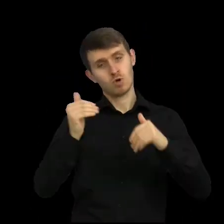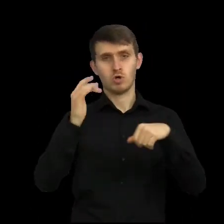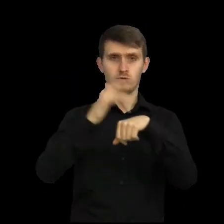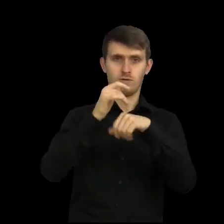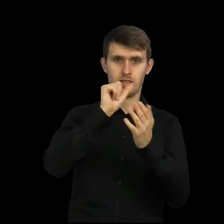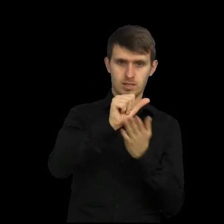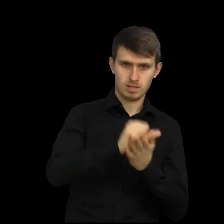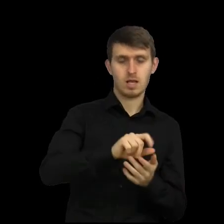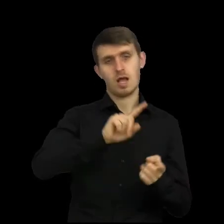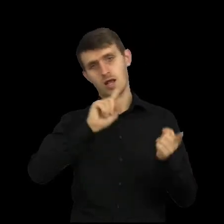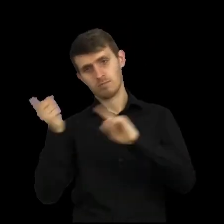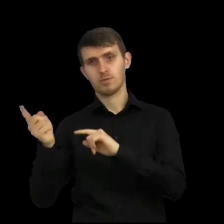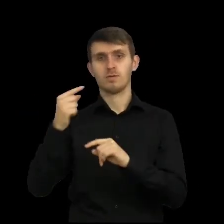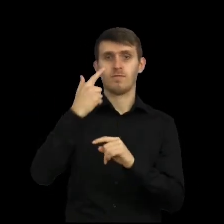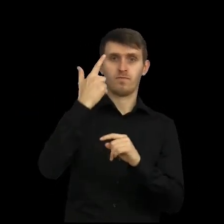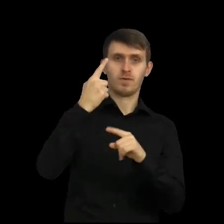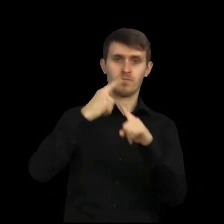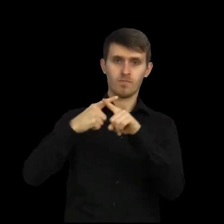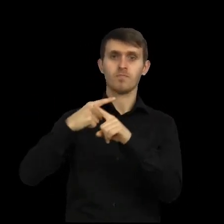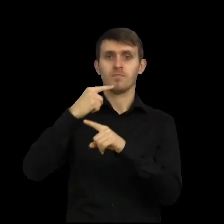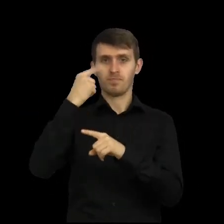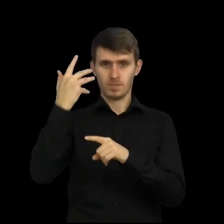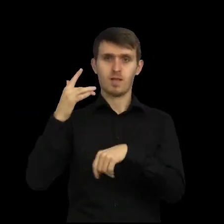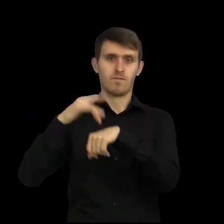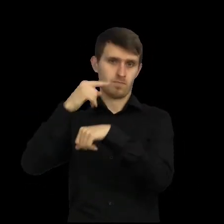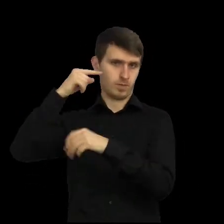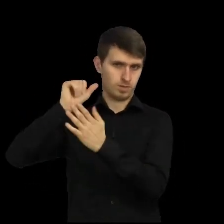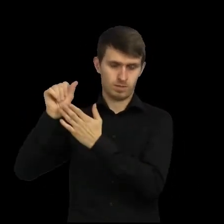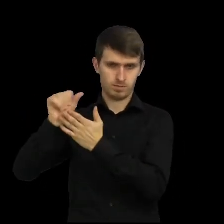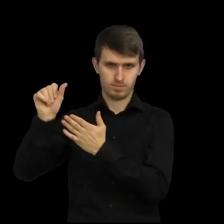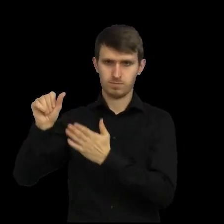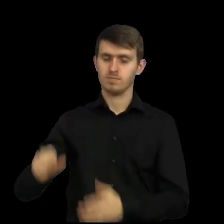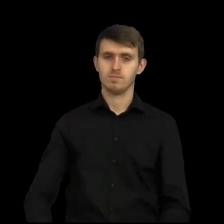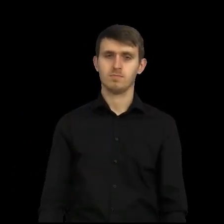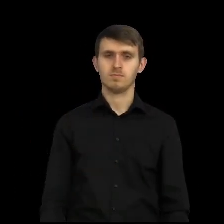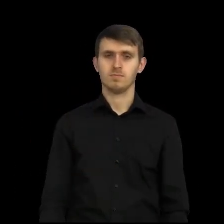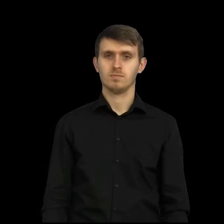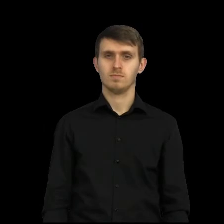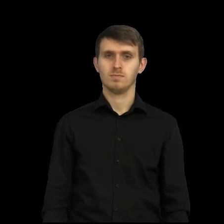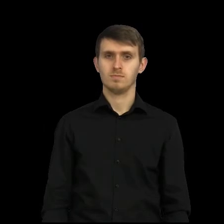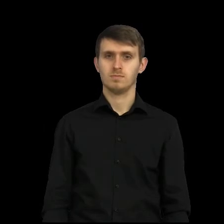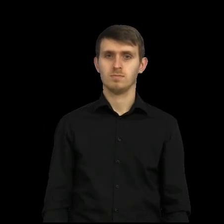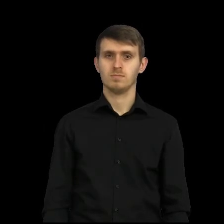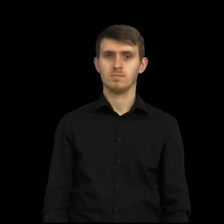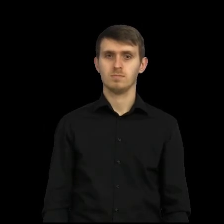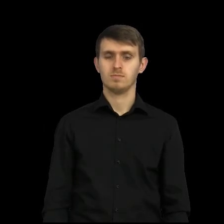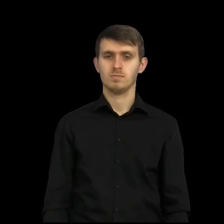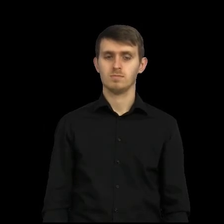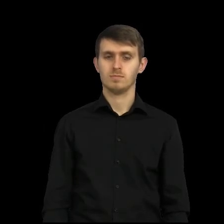11, or 2x minus 5 could be equal to negative 11. Right? Because in